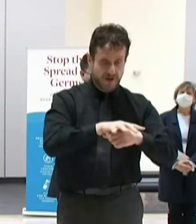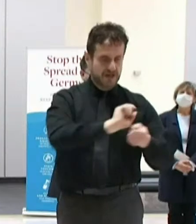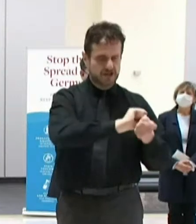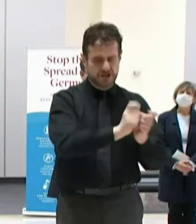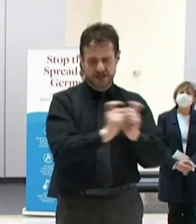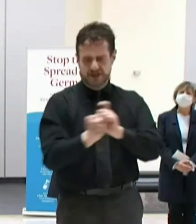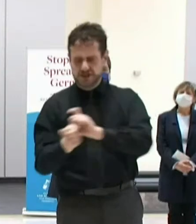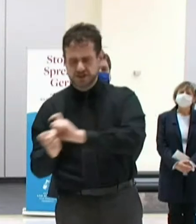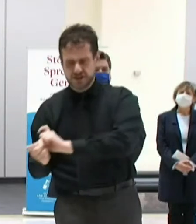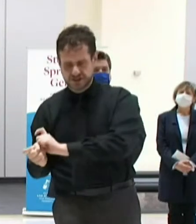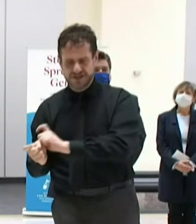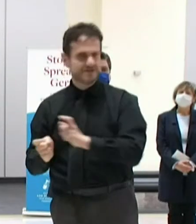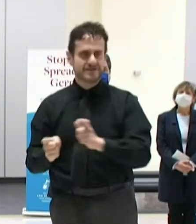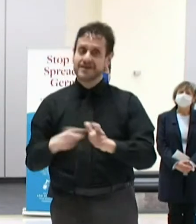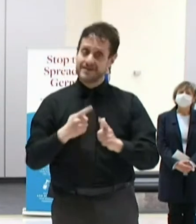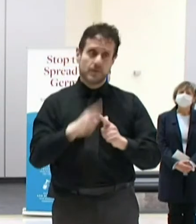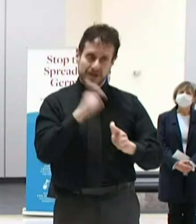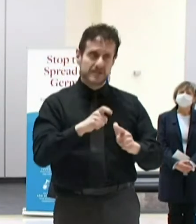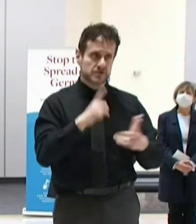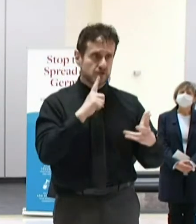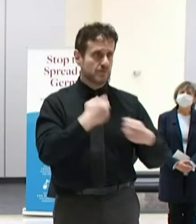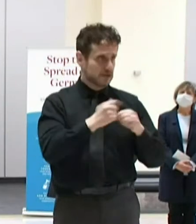I think Mary Ann had a follow-up, and then I'll come to you.